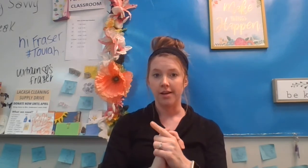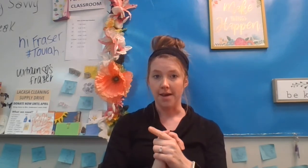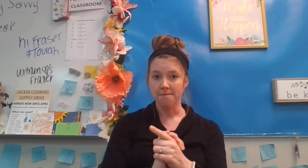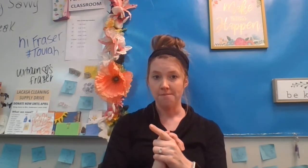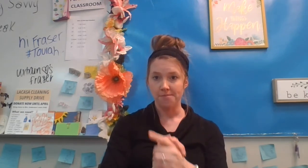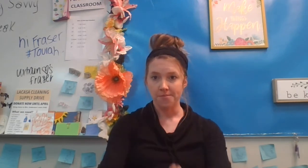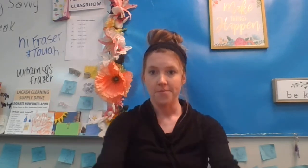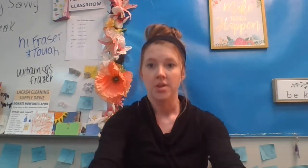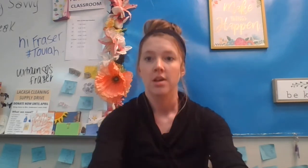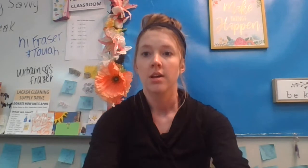Okay?